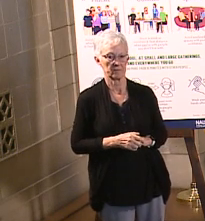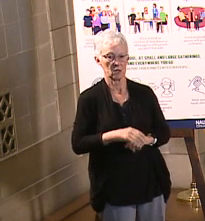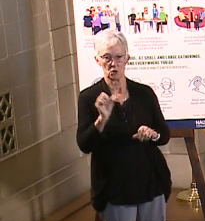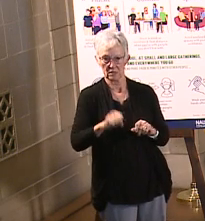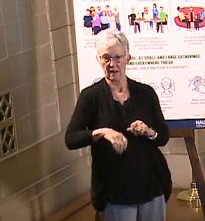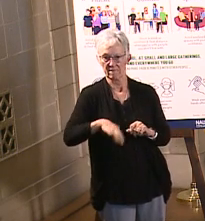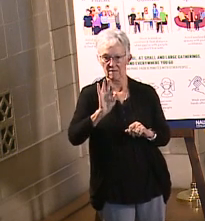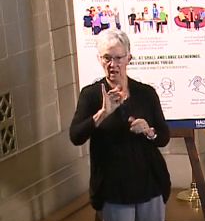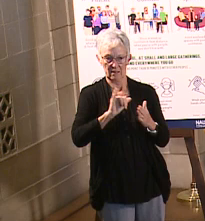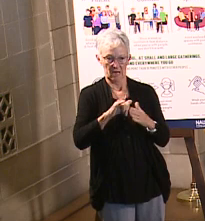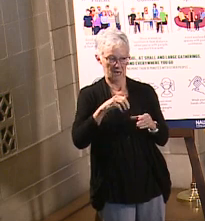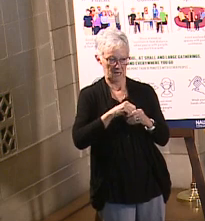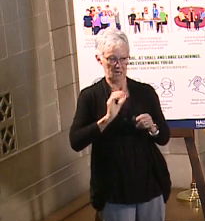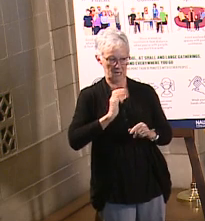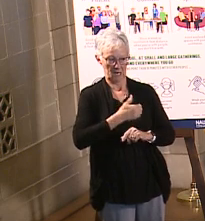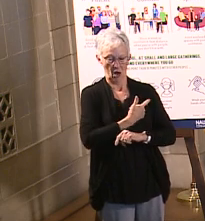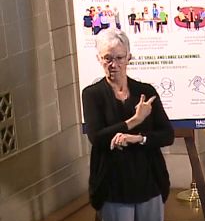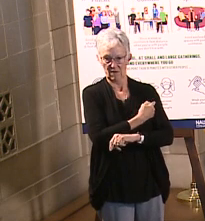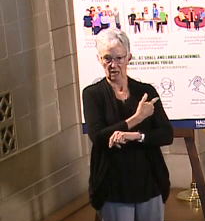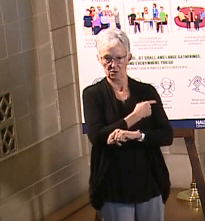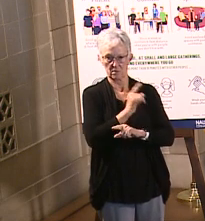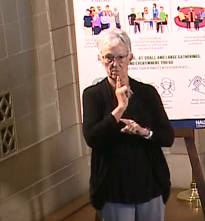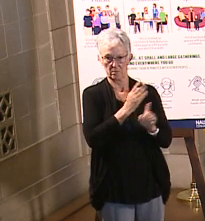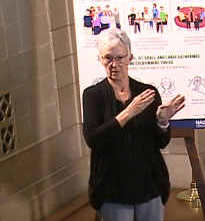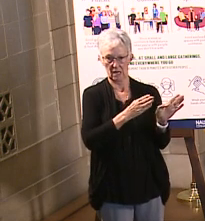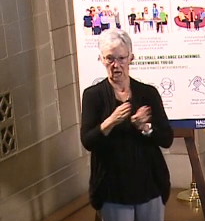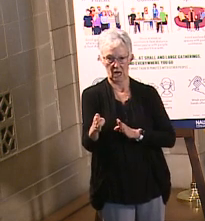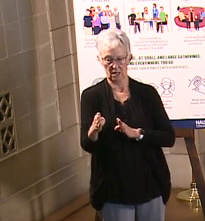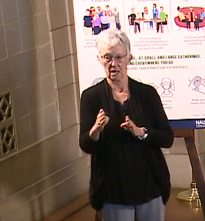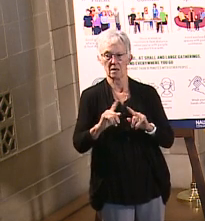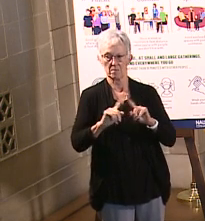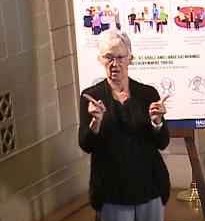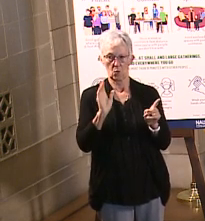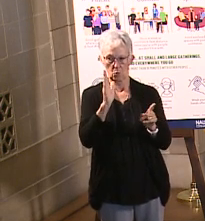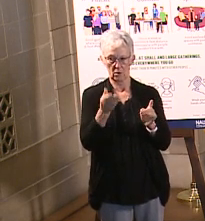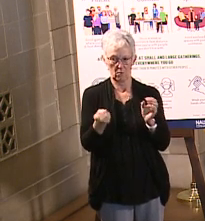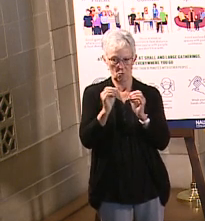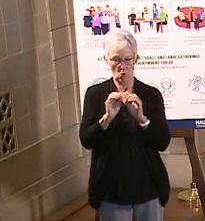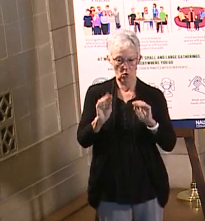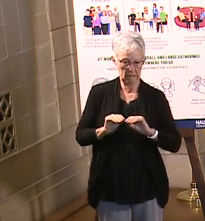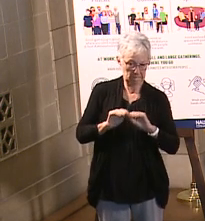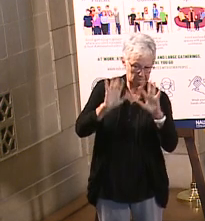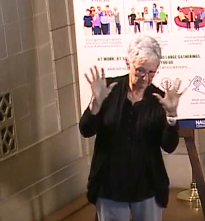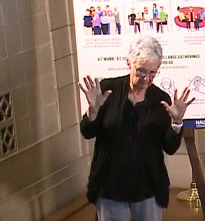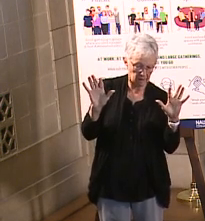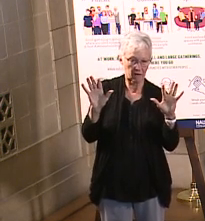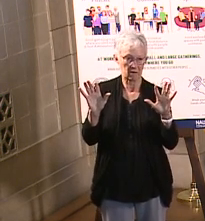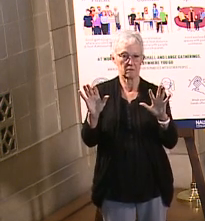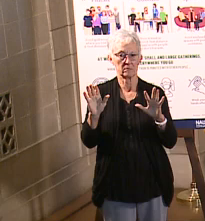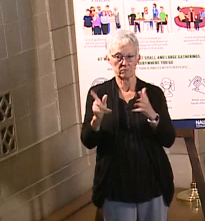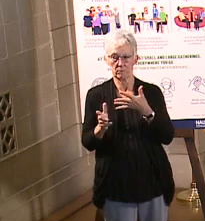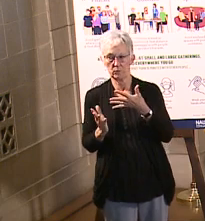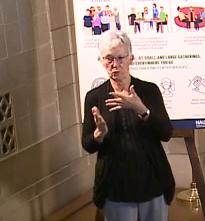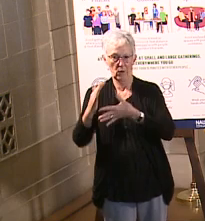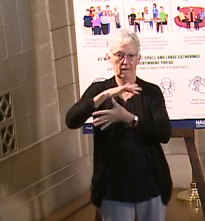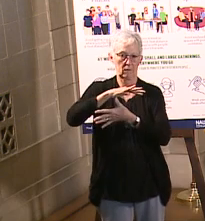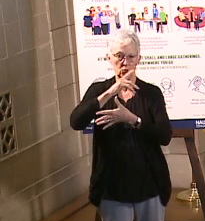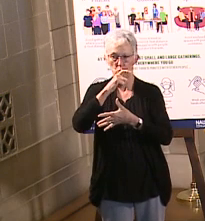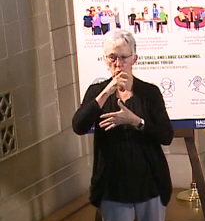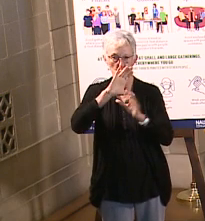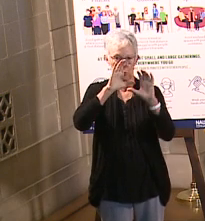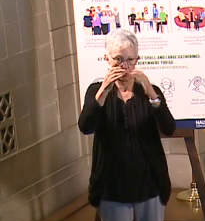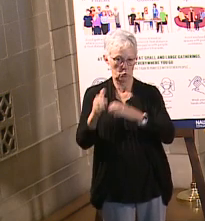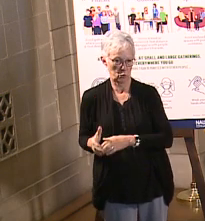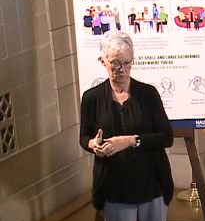Nebraska COVID-19 vaccination plan and are subject to further clarification and prioritization by the Advisory Committee of